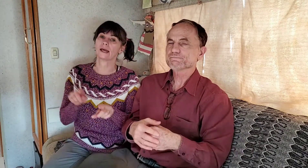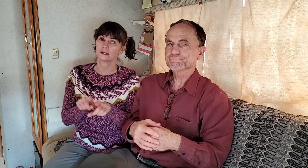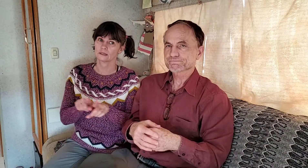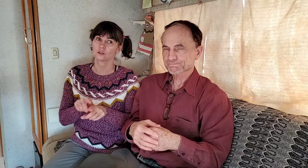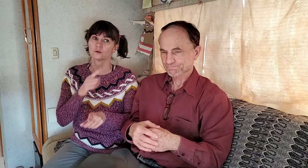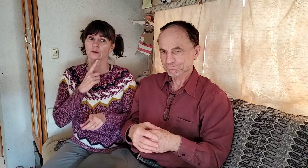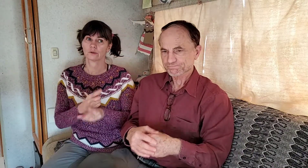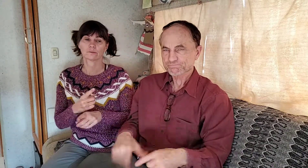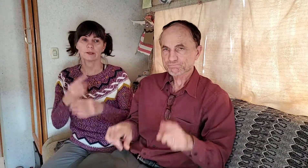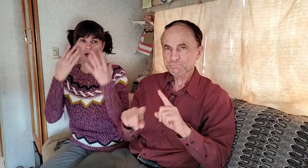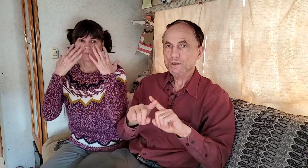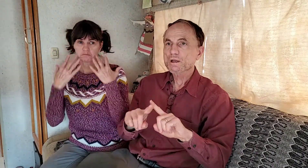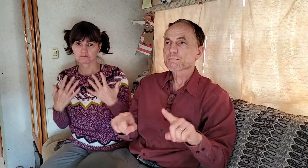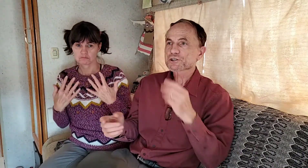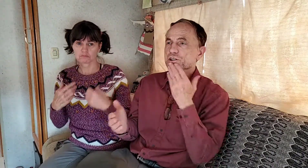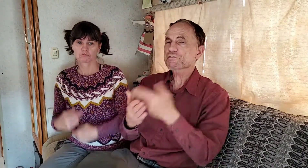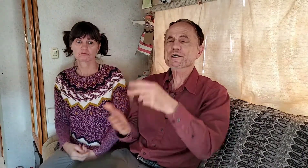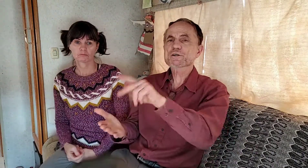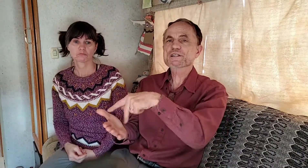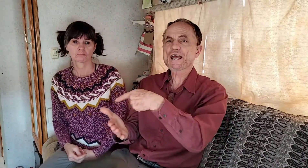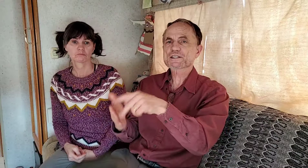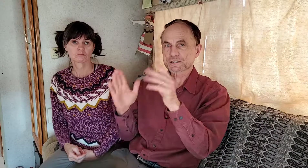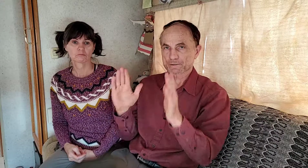is true. Yeah. But she's a very good dancer.